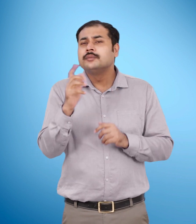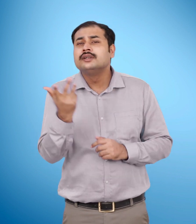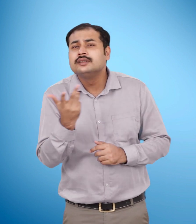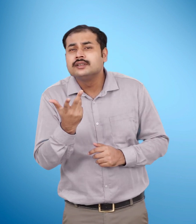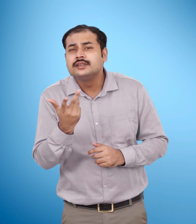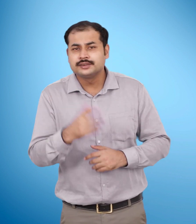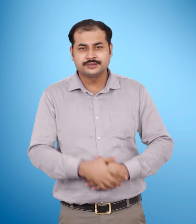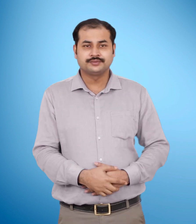doing?